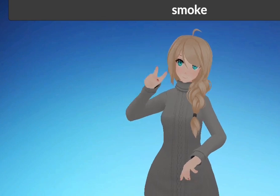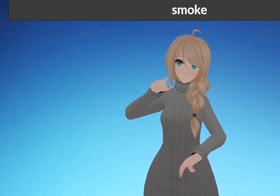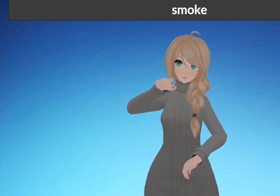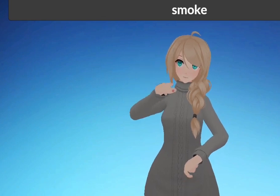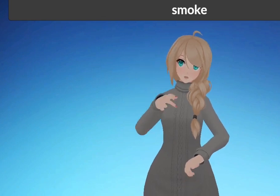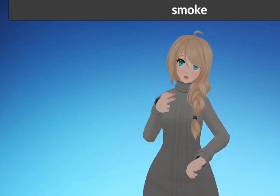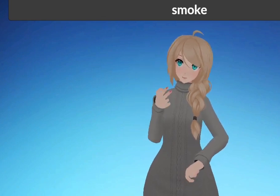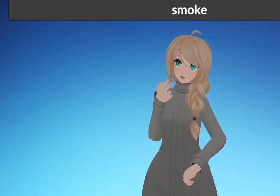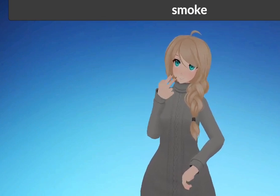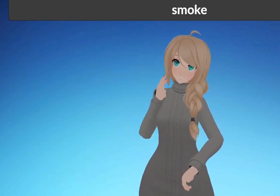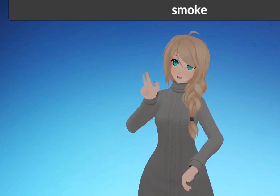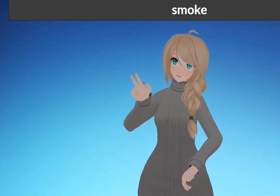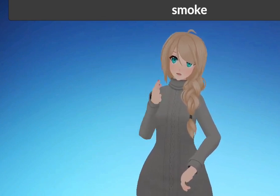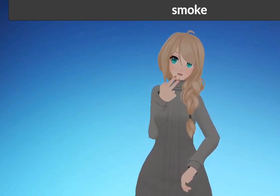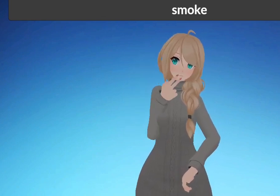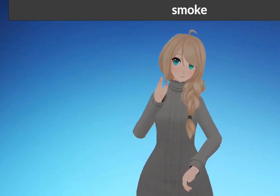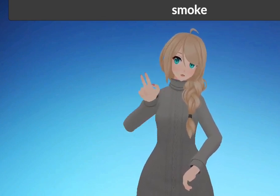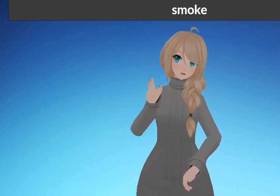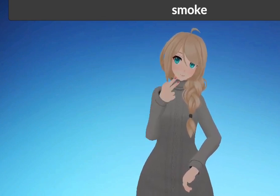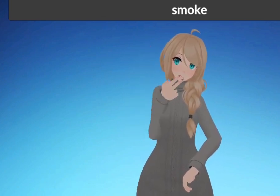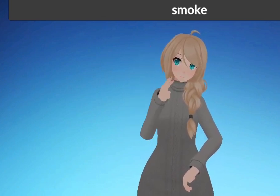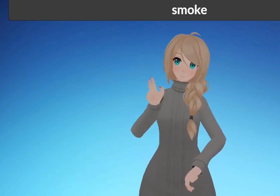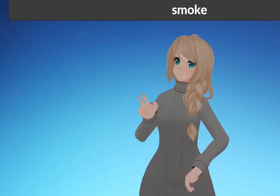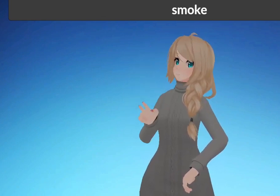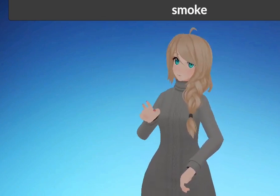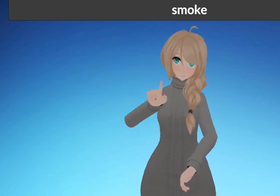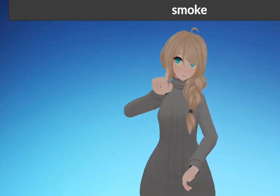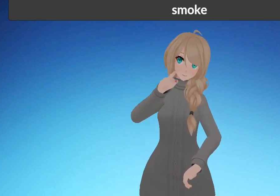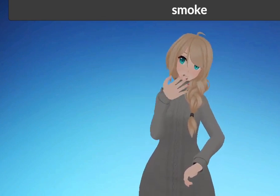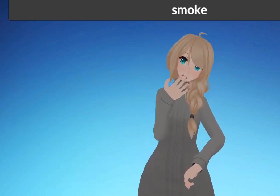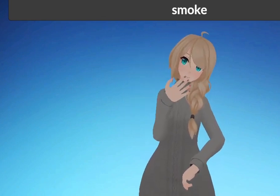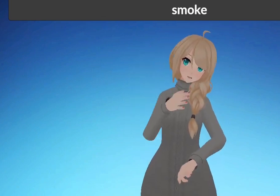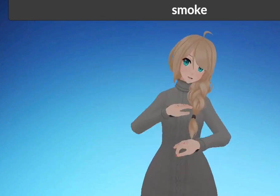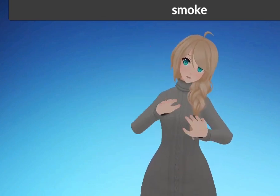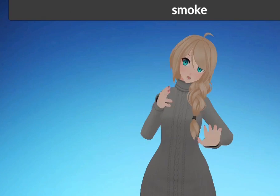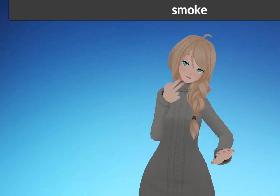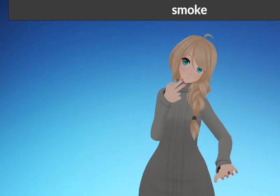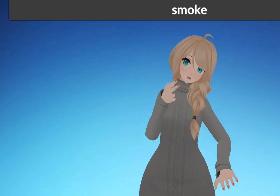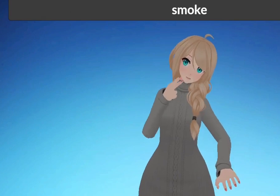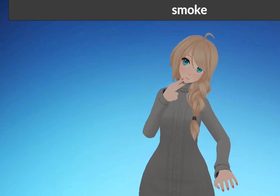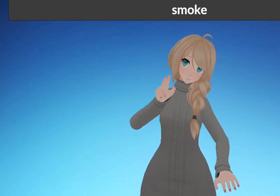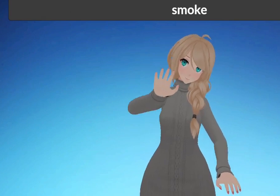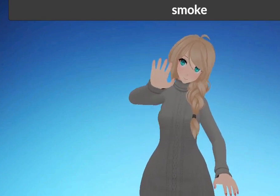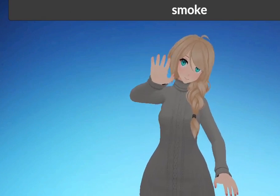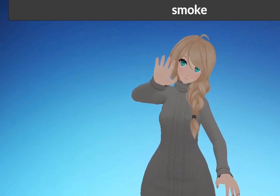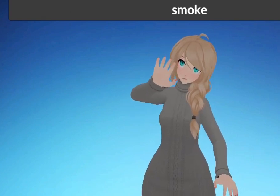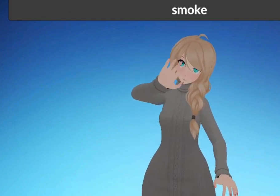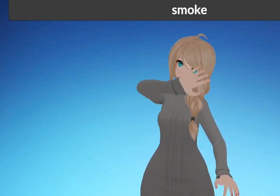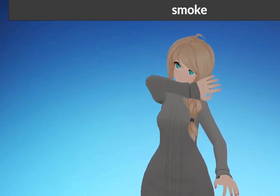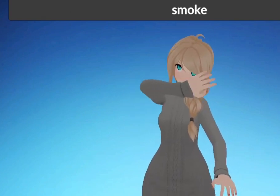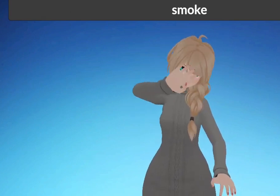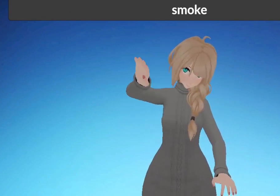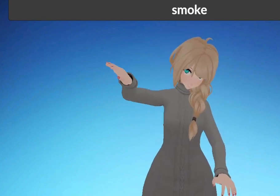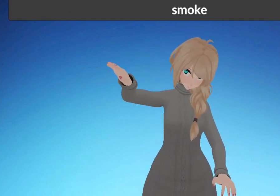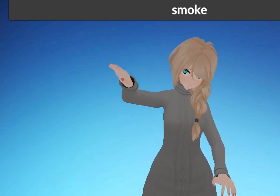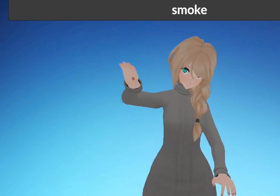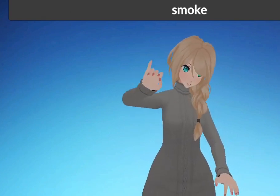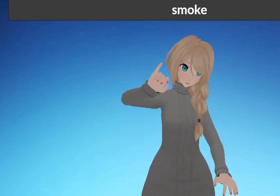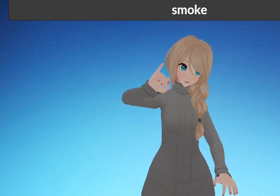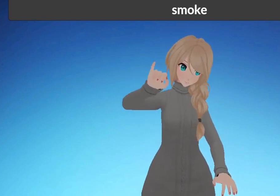But if you call by cigarette, it's smoke. But please don't smoke. No. Bad for